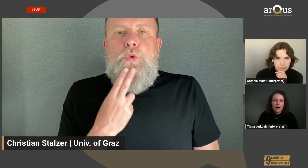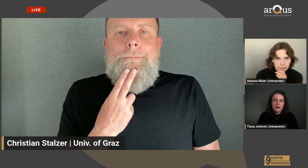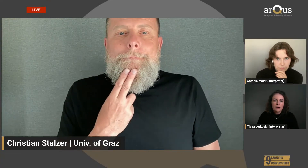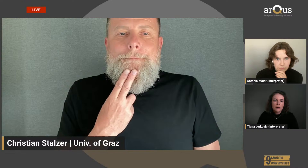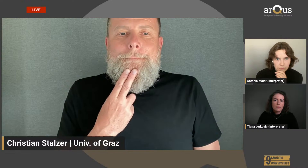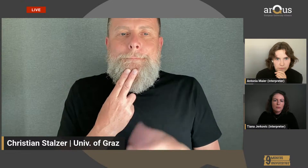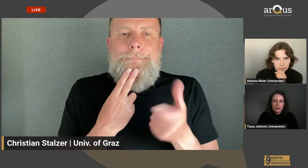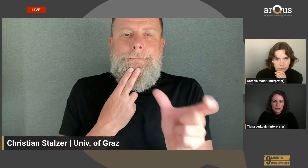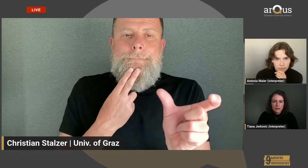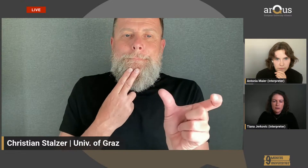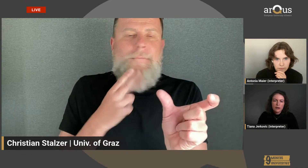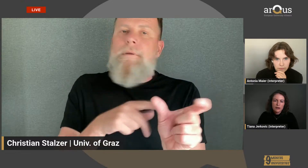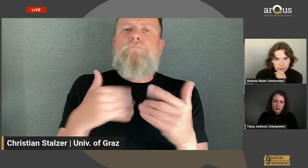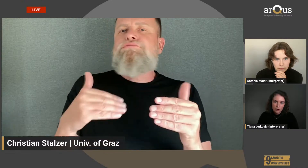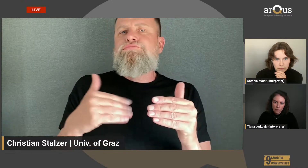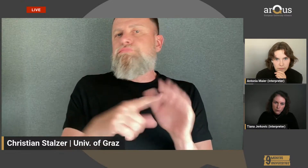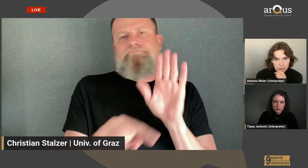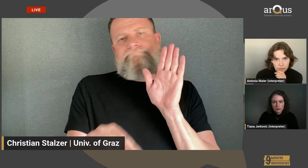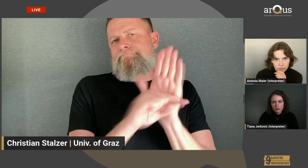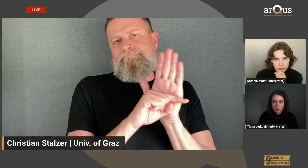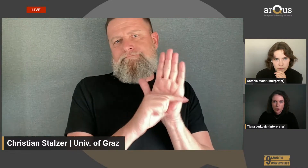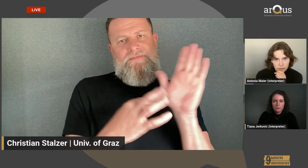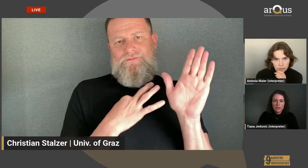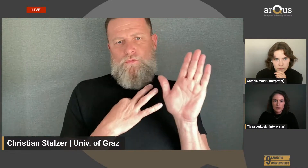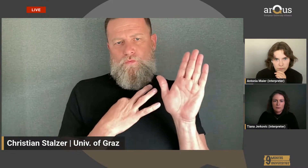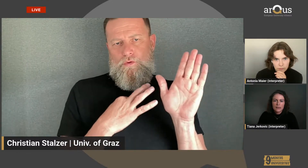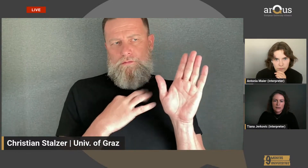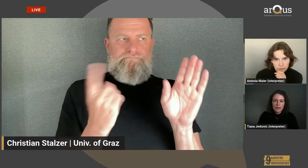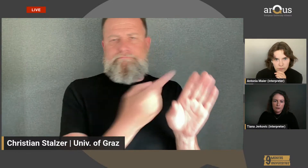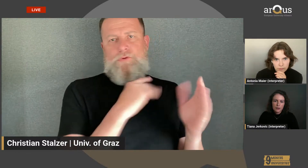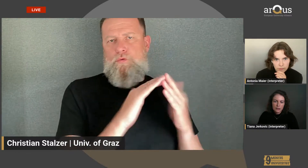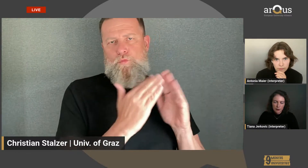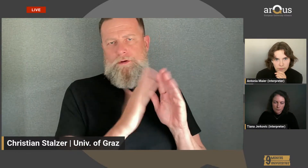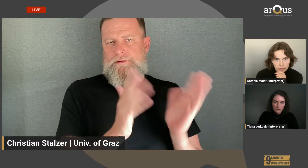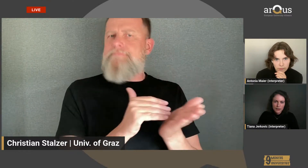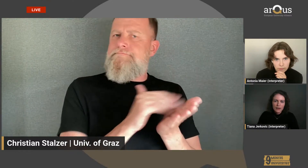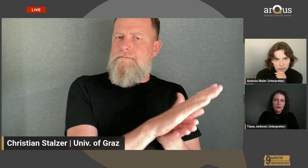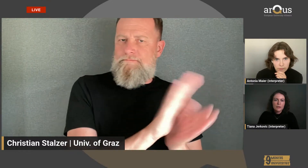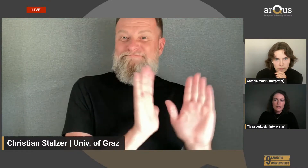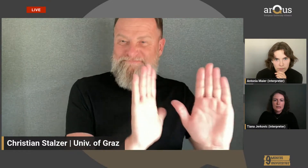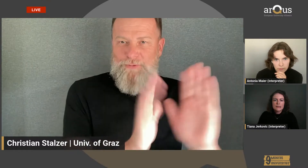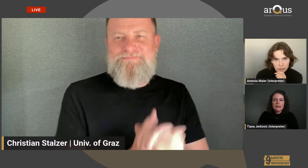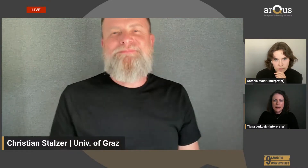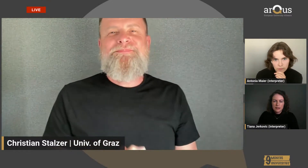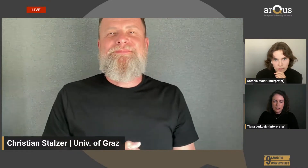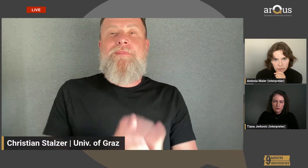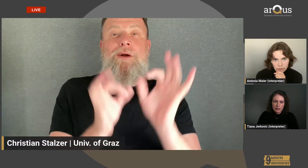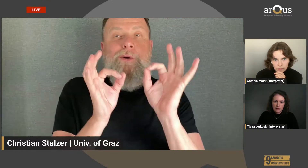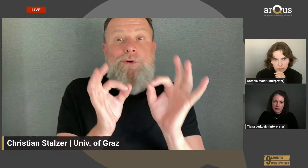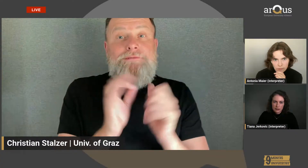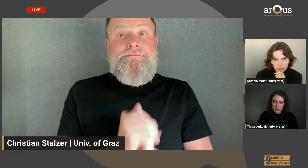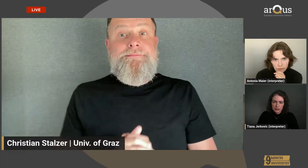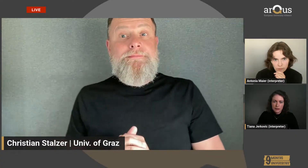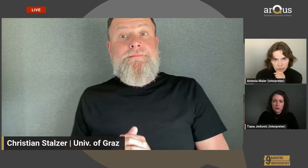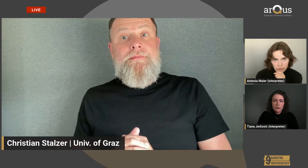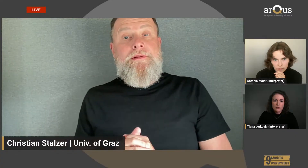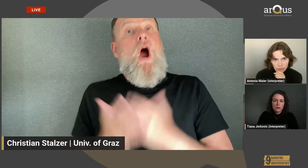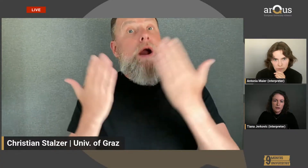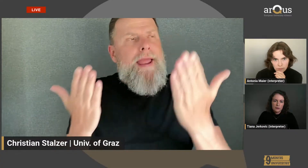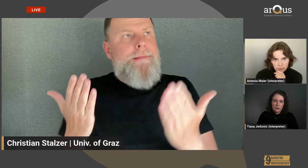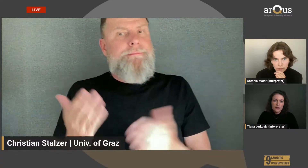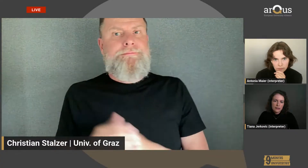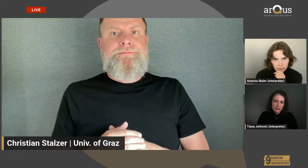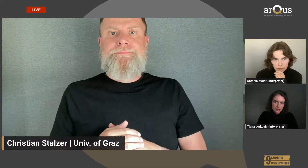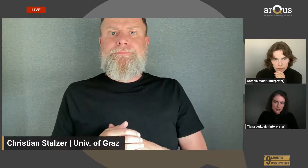also other persons, or the old term, which I would say deaf and dumb, which is negatively connotated. So we should